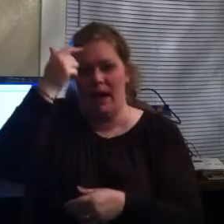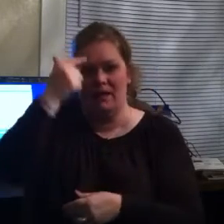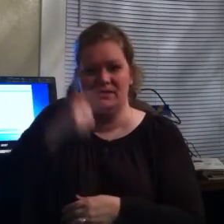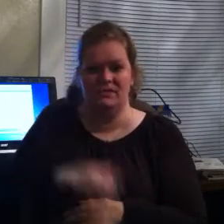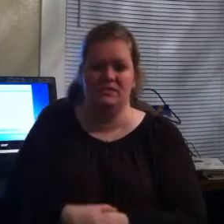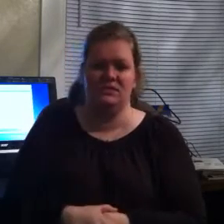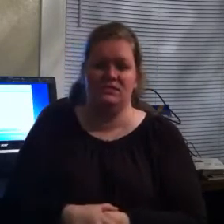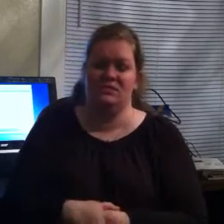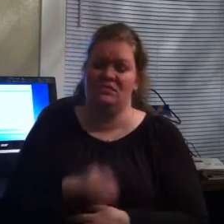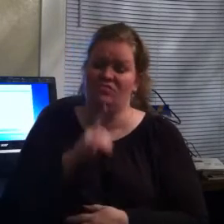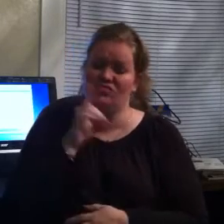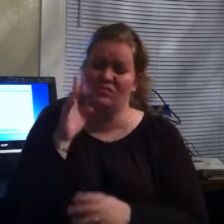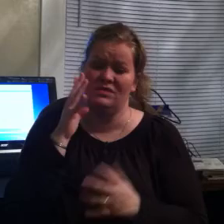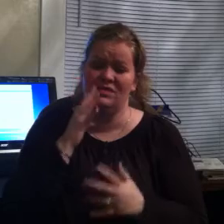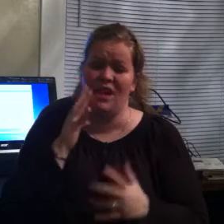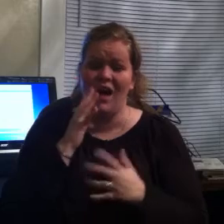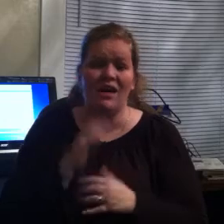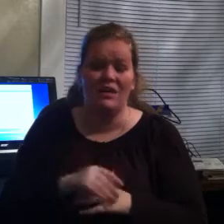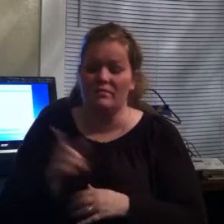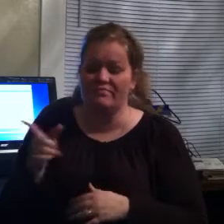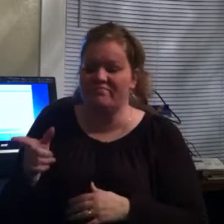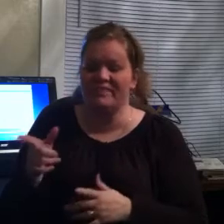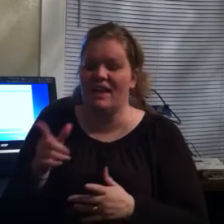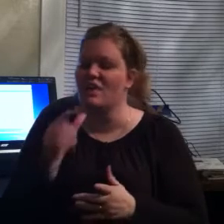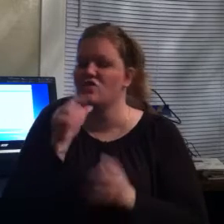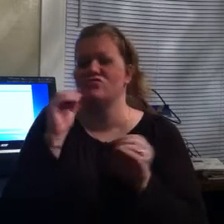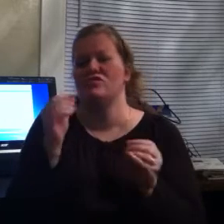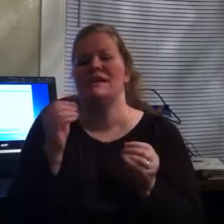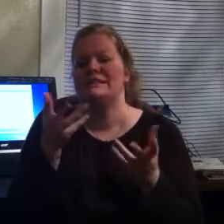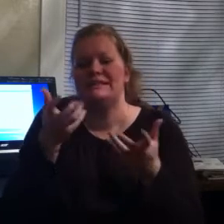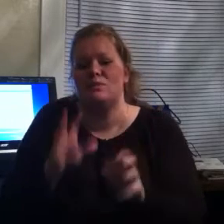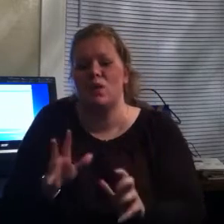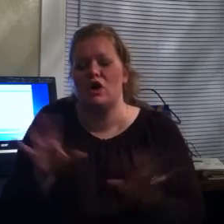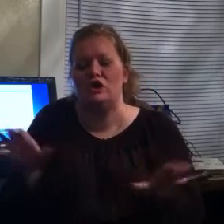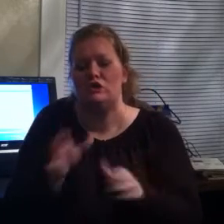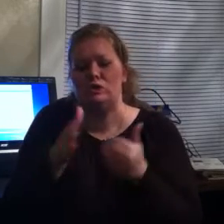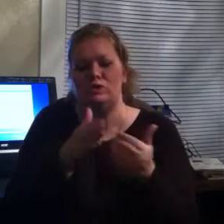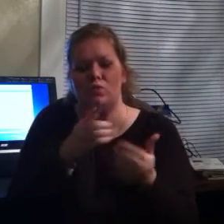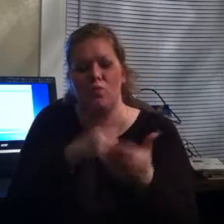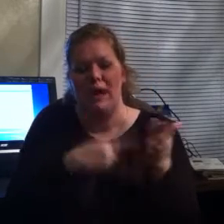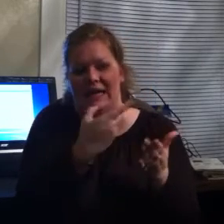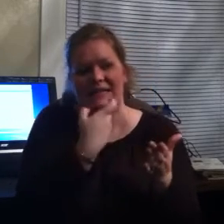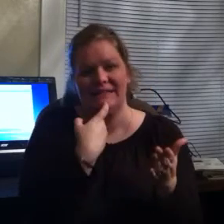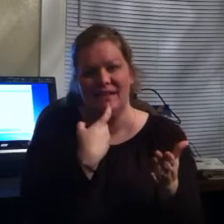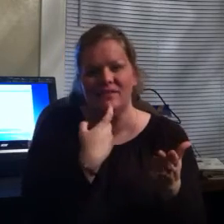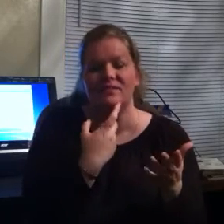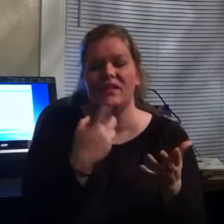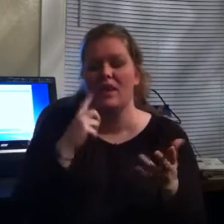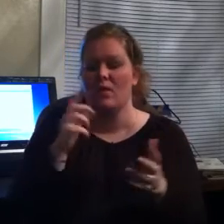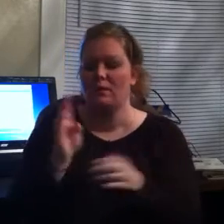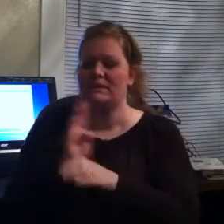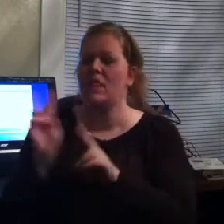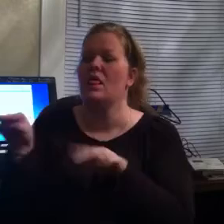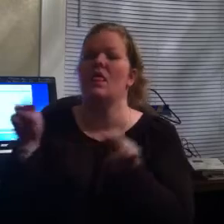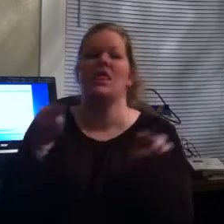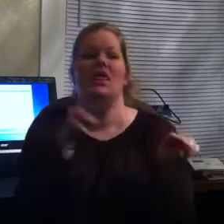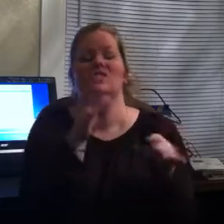It's really sad. They weren't looking, they had no intention of doing anything he was telling them. They were too busy looking around. And so many people go to